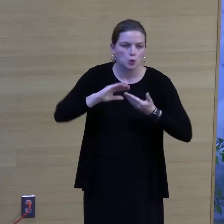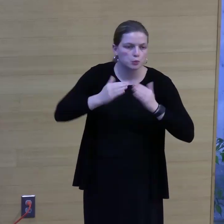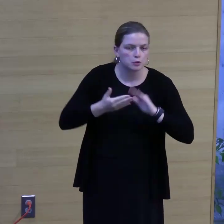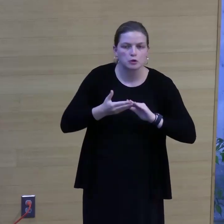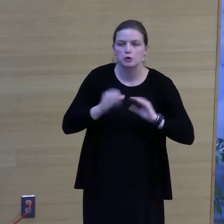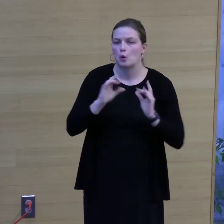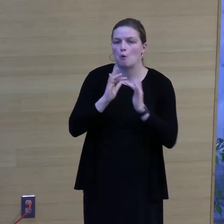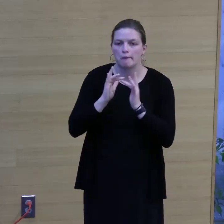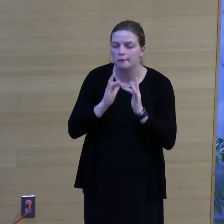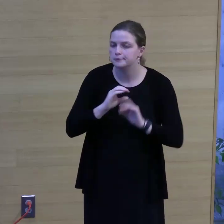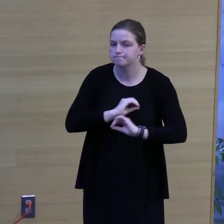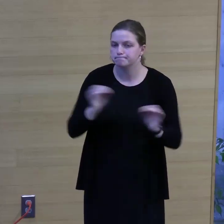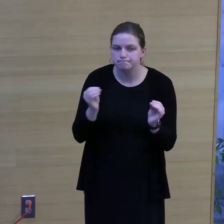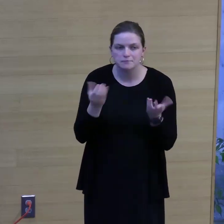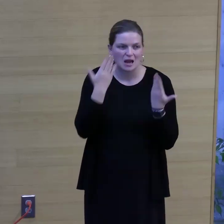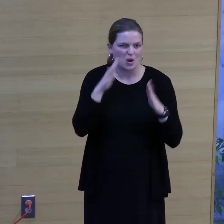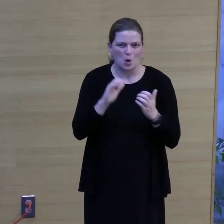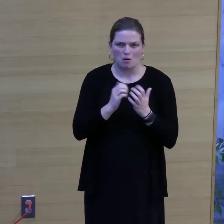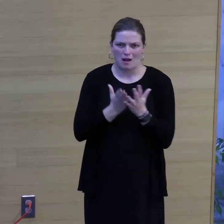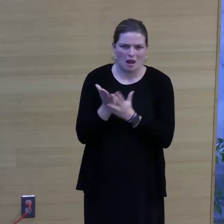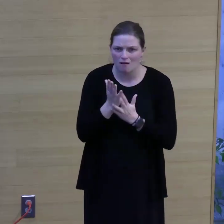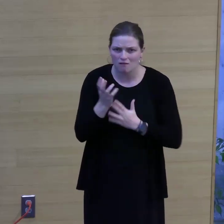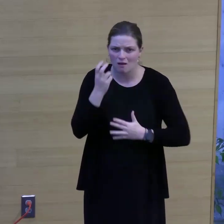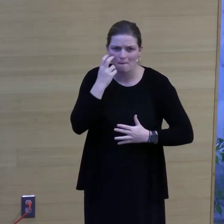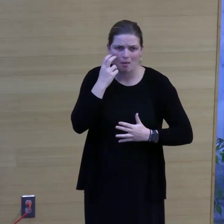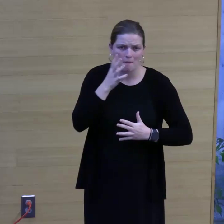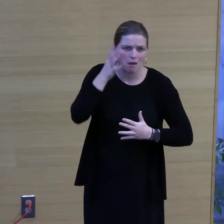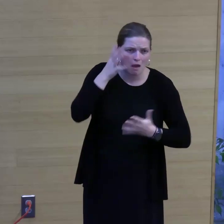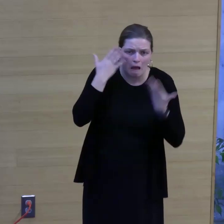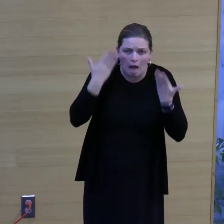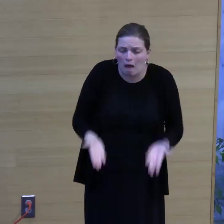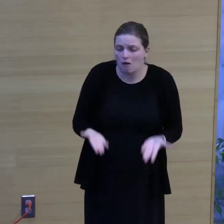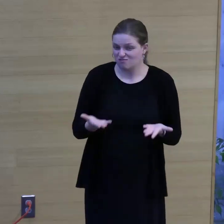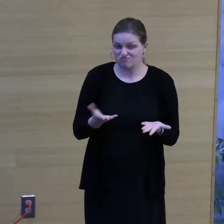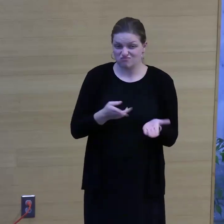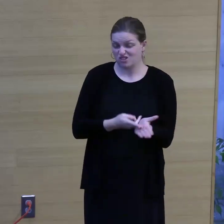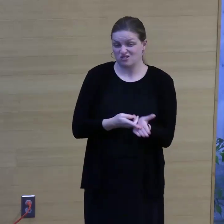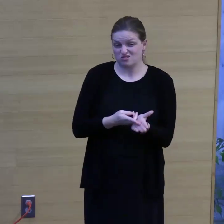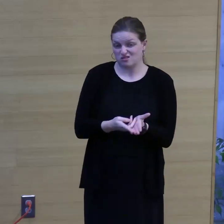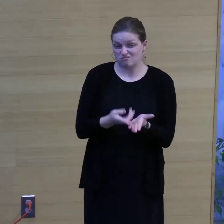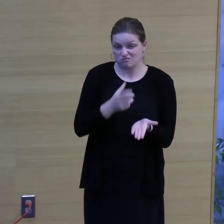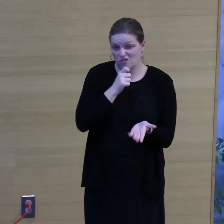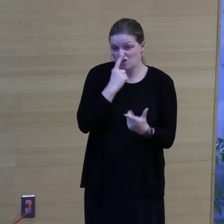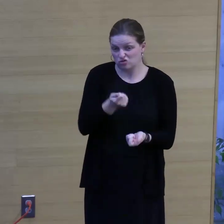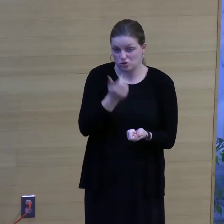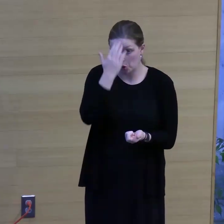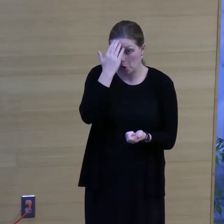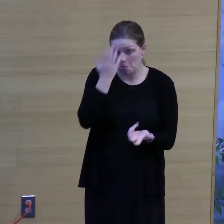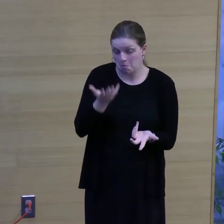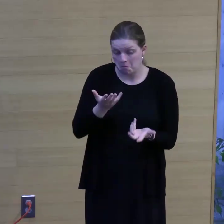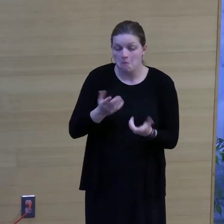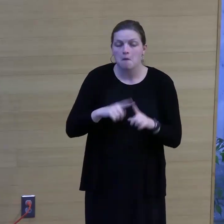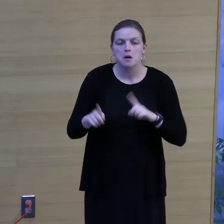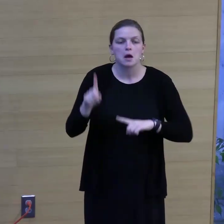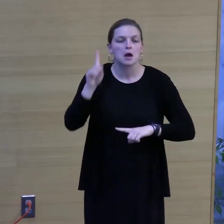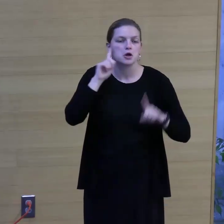any networks. I didn't know how blind people did this. And truthfully, I wasn't really interested still. But I